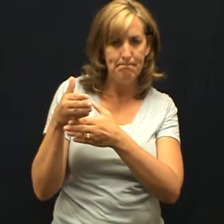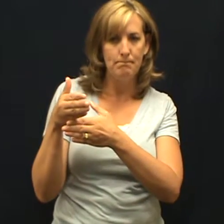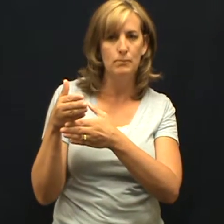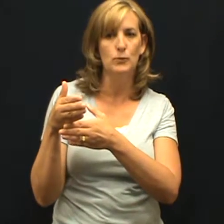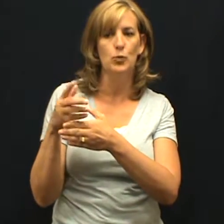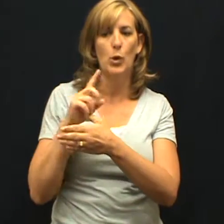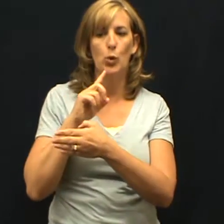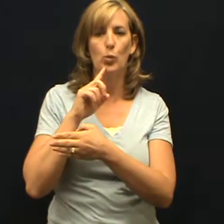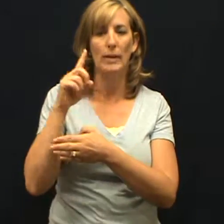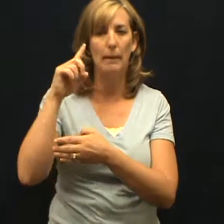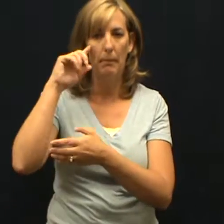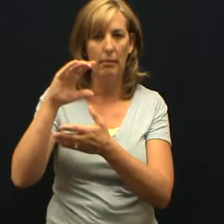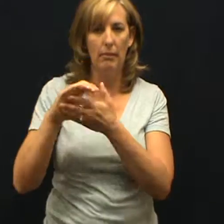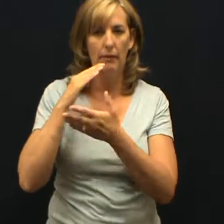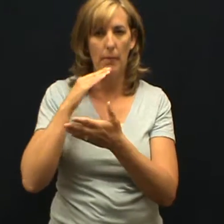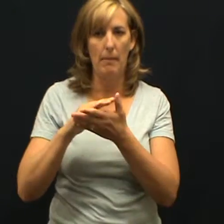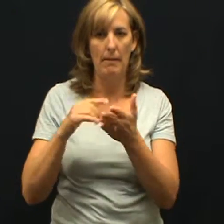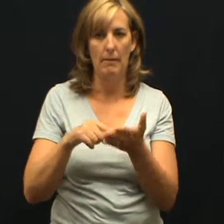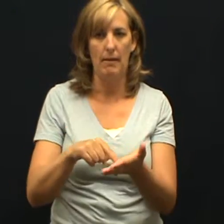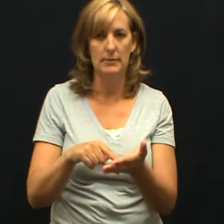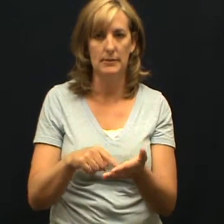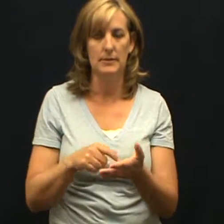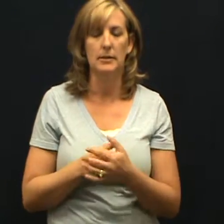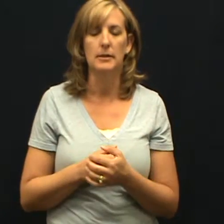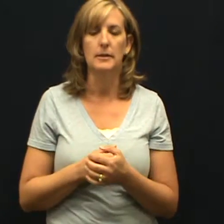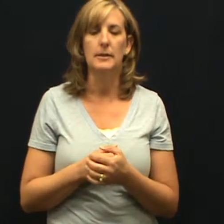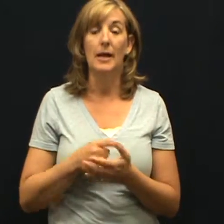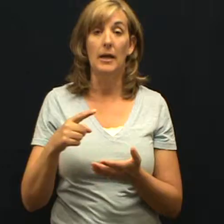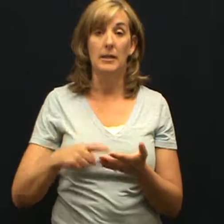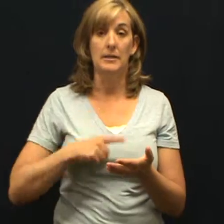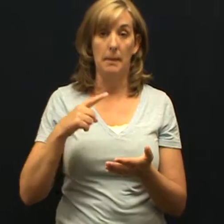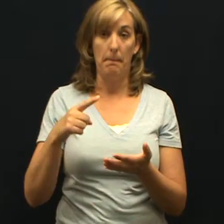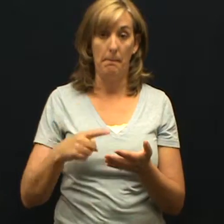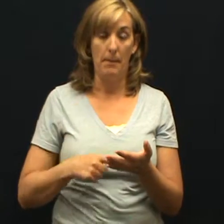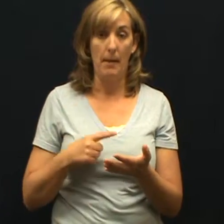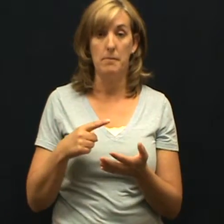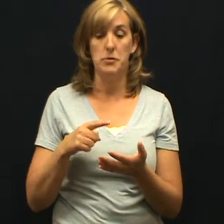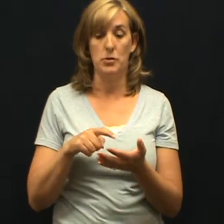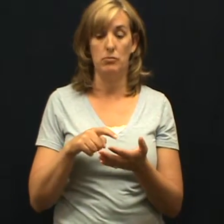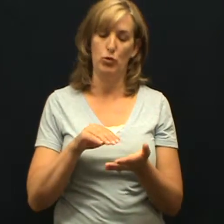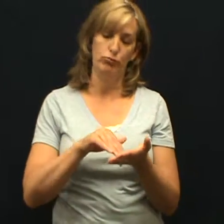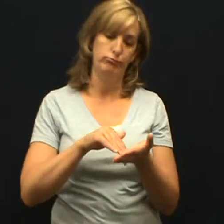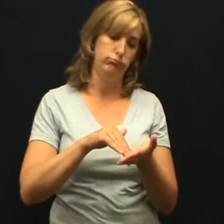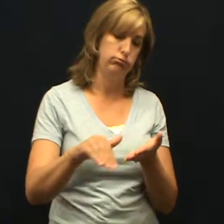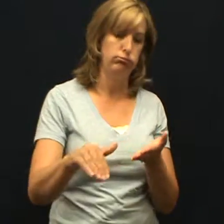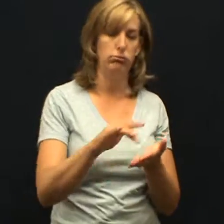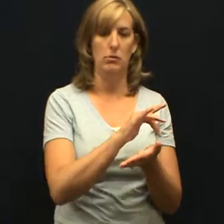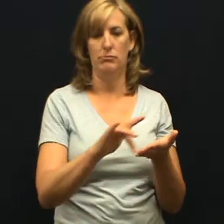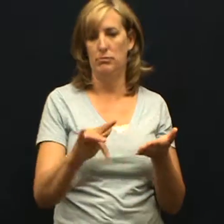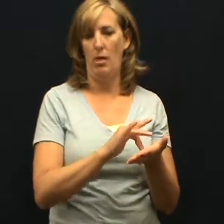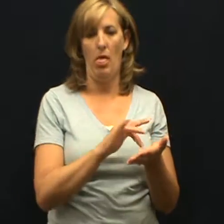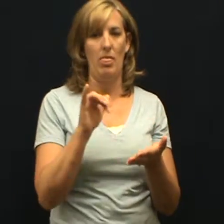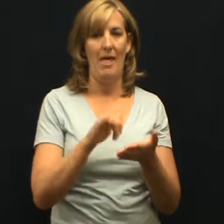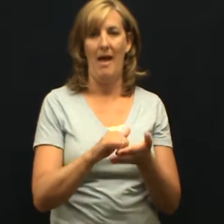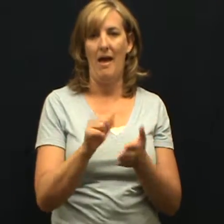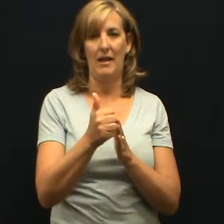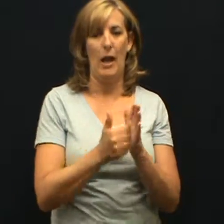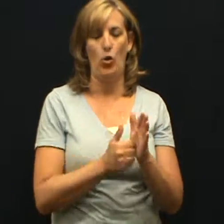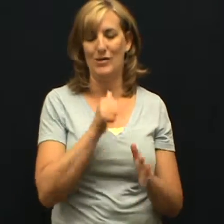are. Secondly, sometimes you write an account off, and then that person turns around and pays you because they